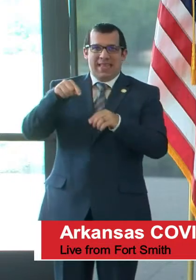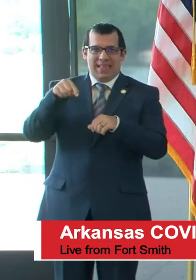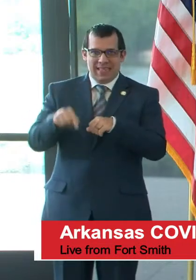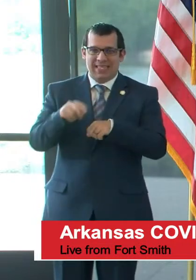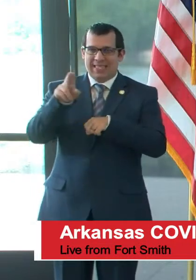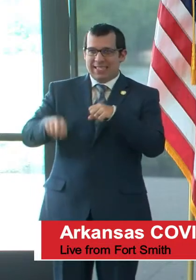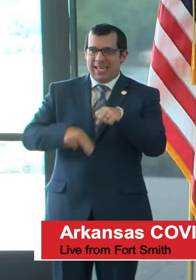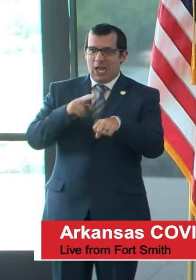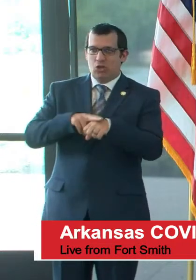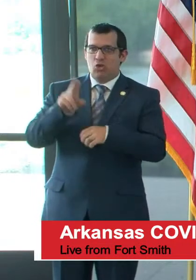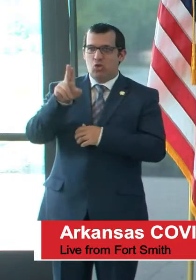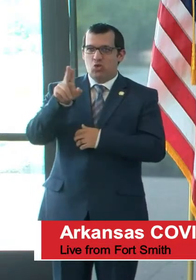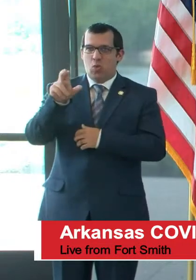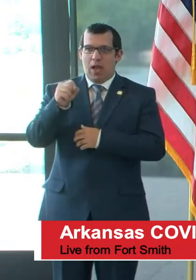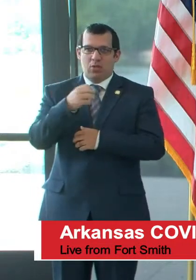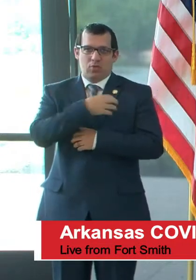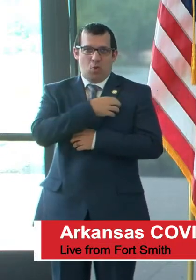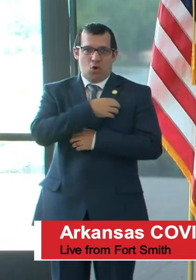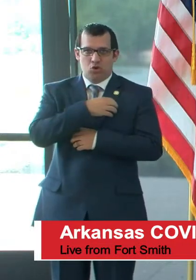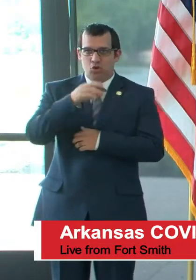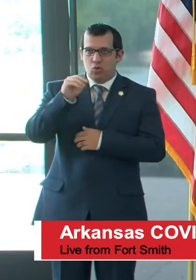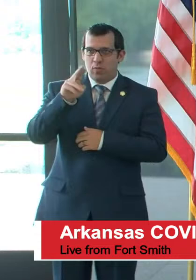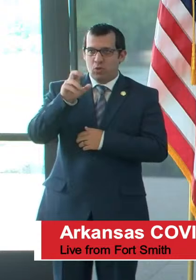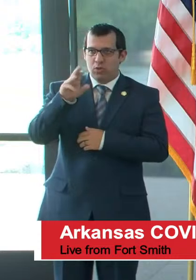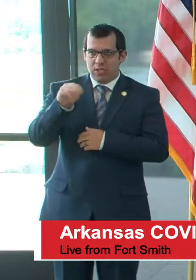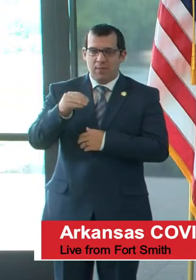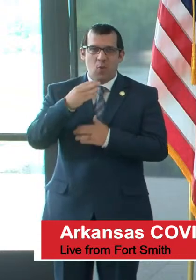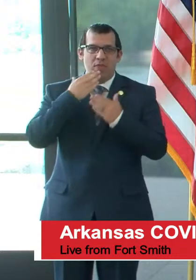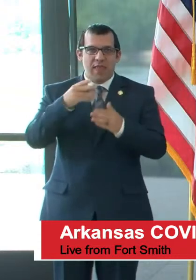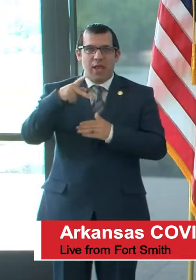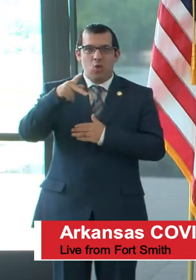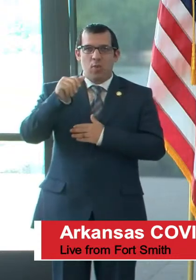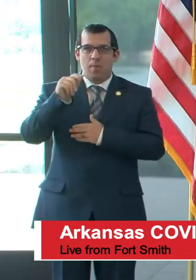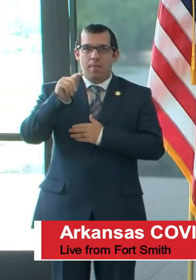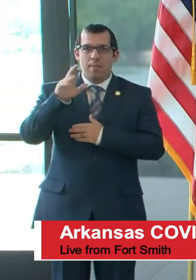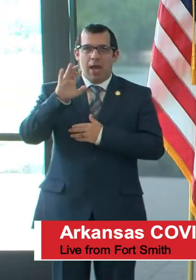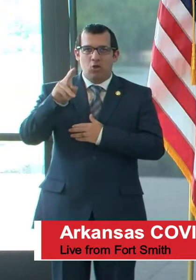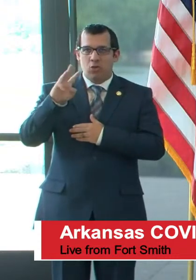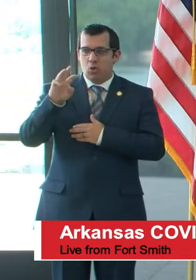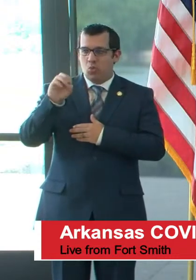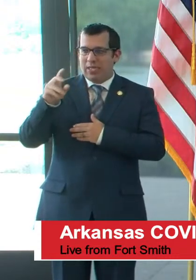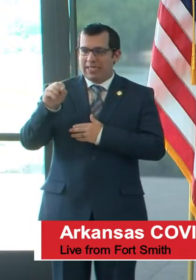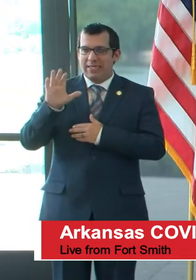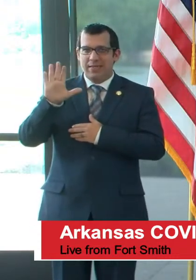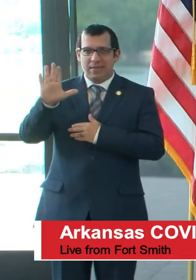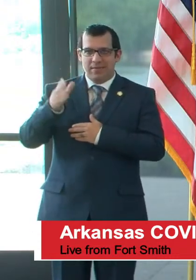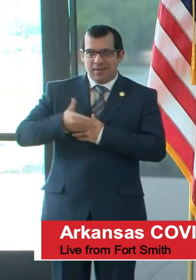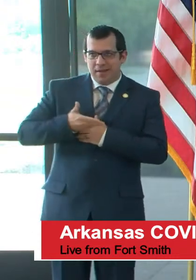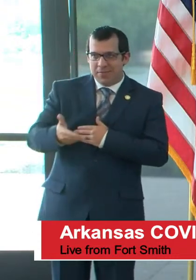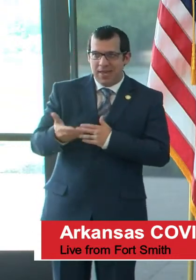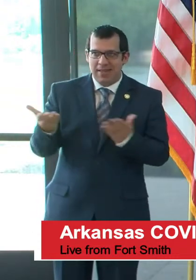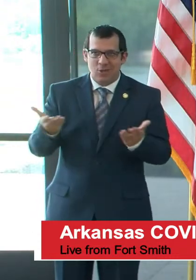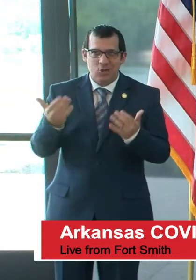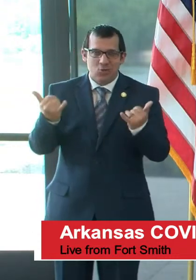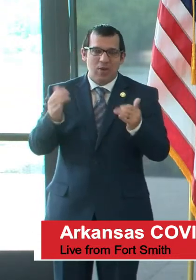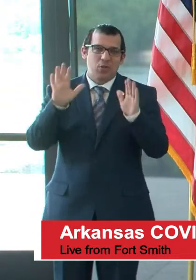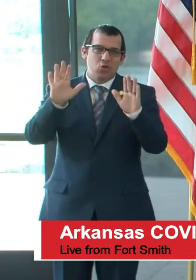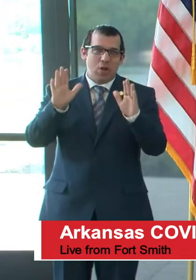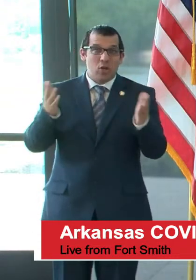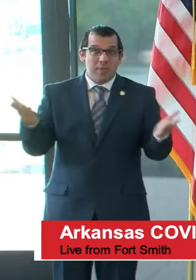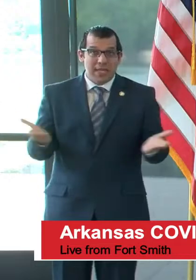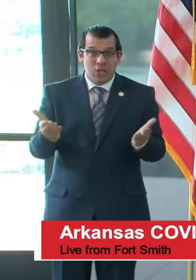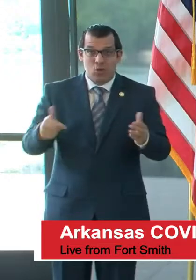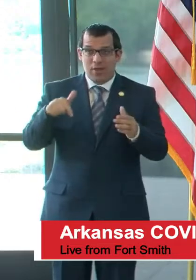National U.S. Marshals Museum. I want to thank Patrick Weeks for his hospitality today, but it was great to be here in